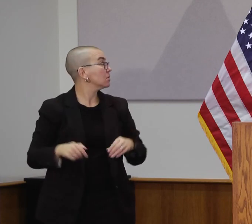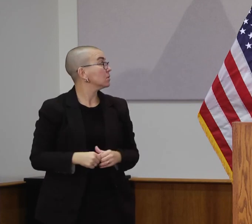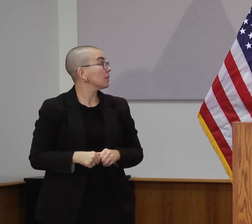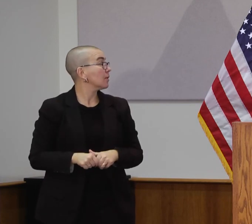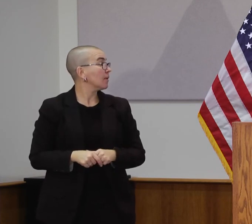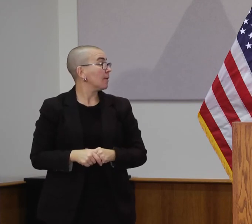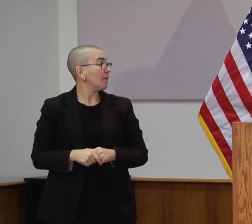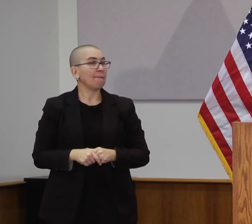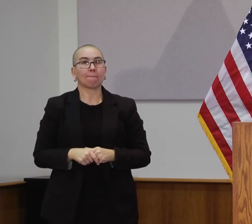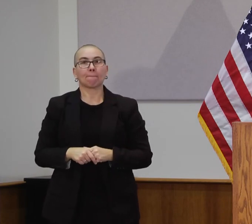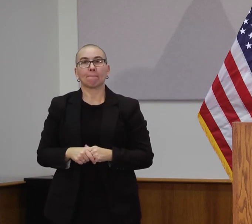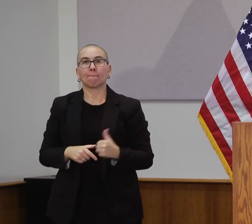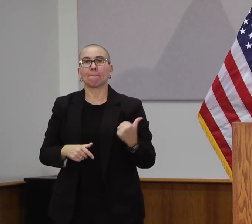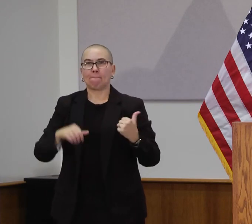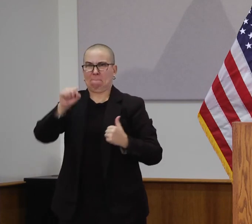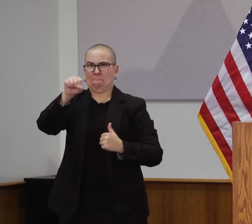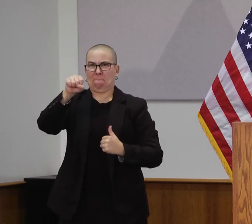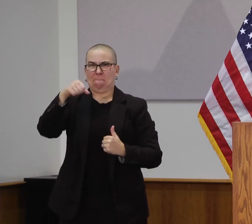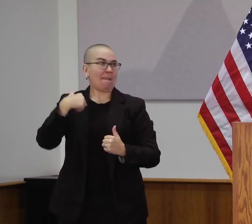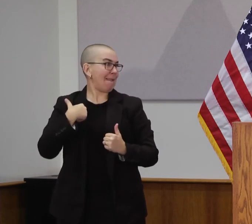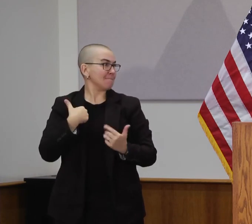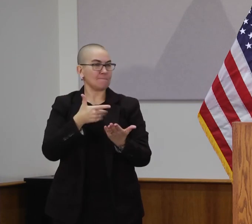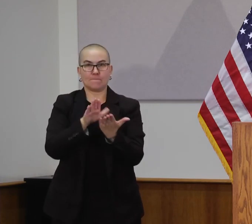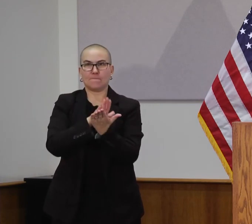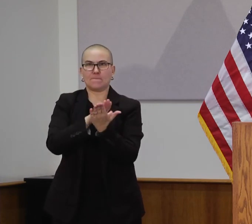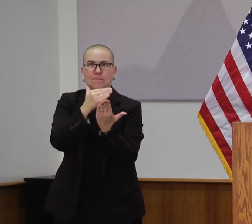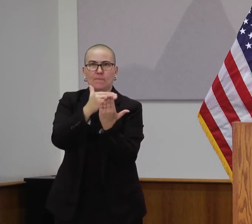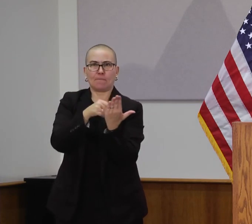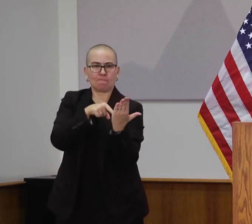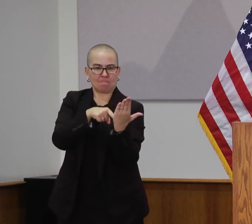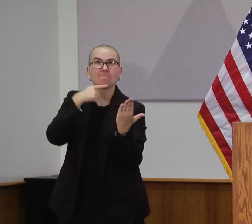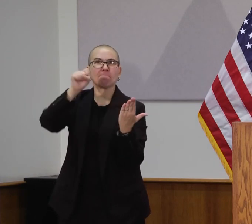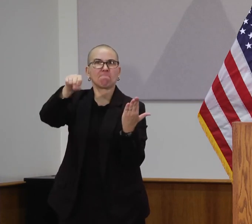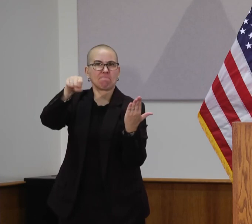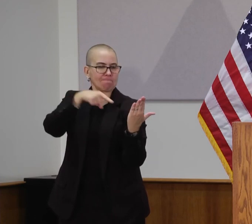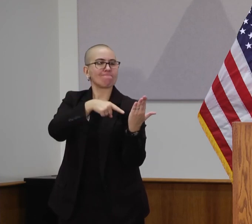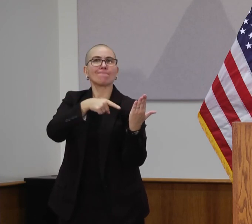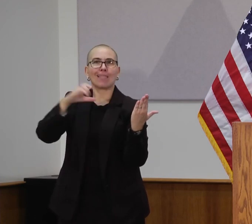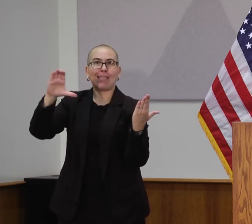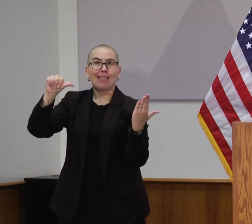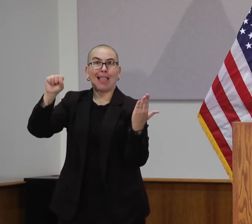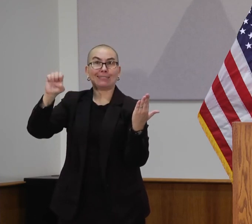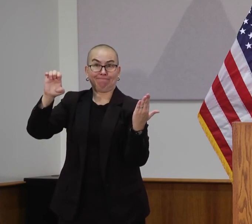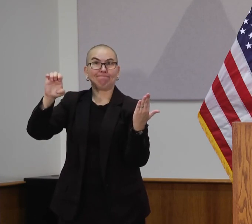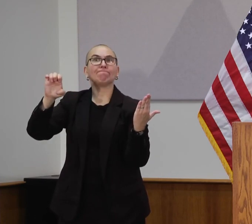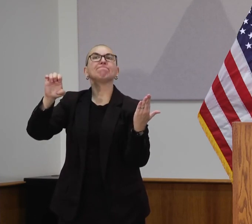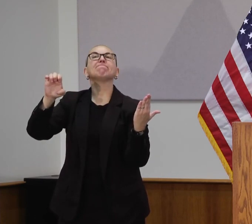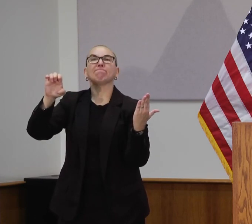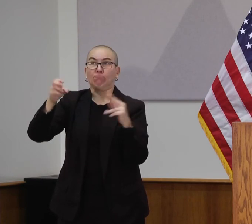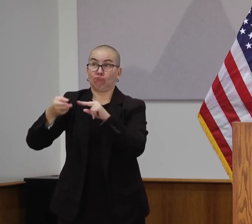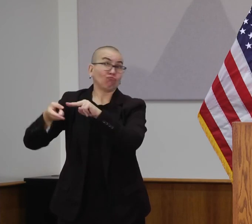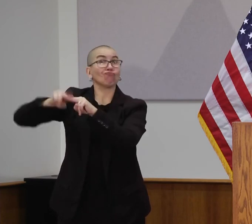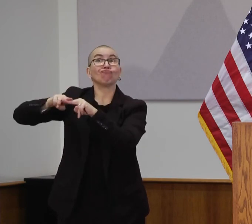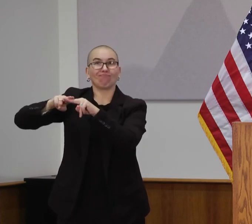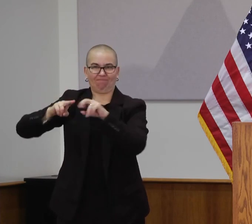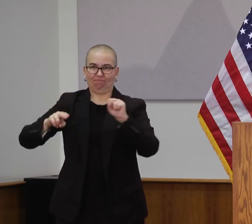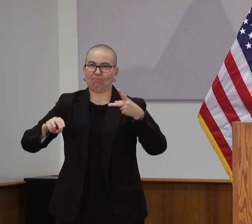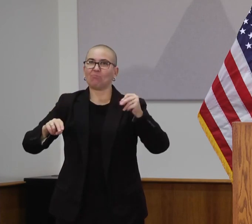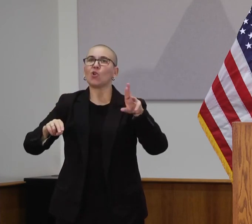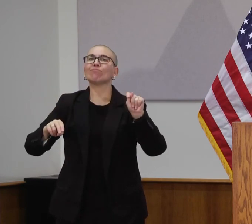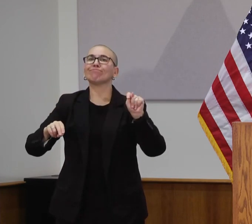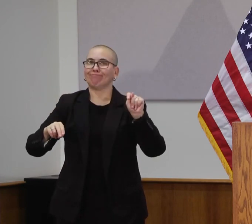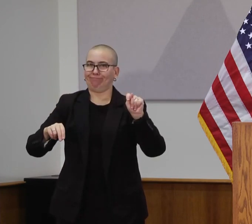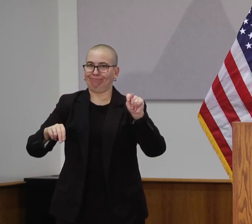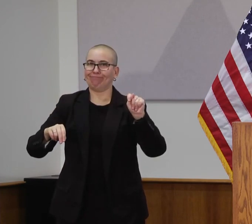Thank you. Yes, we are seeing cases, our sports cases increasing. And when we look at the